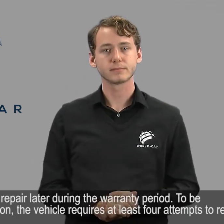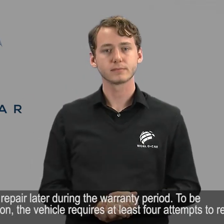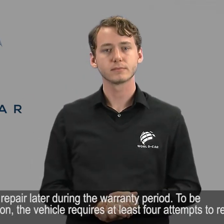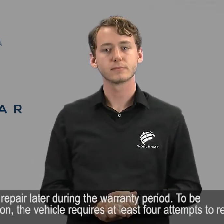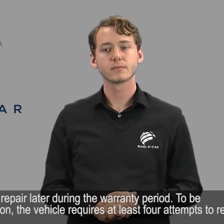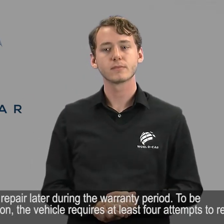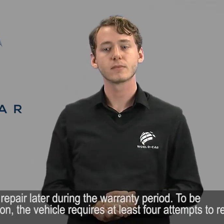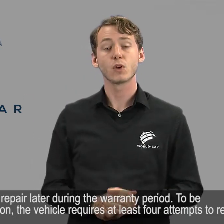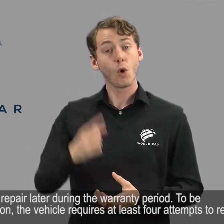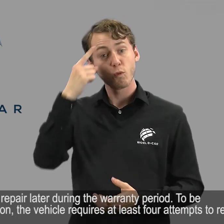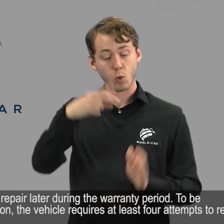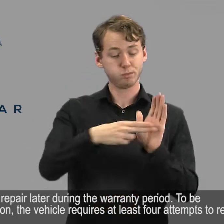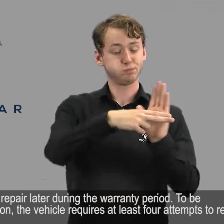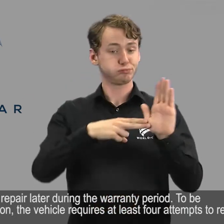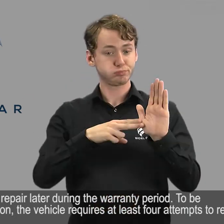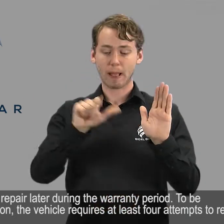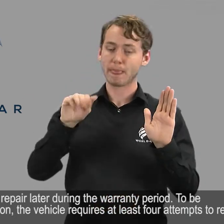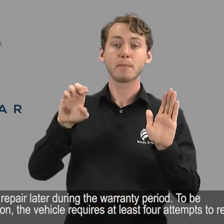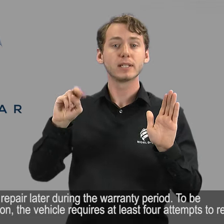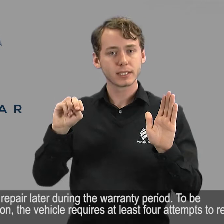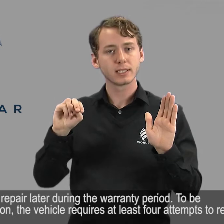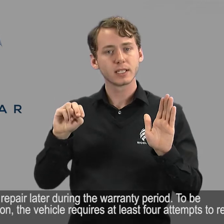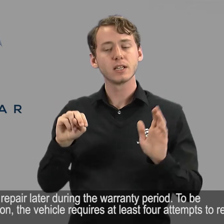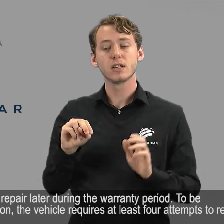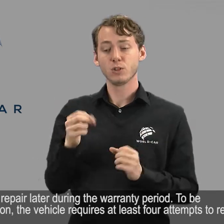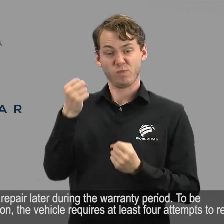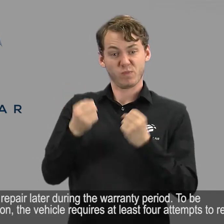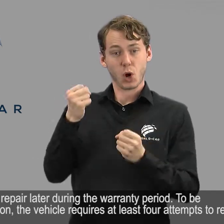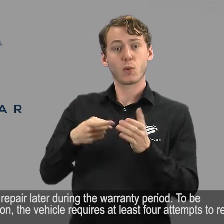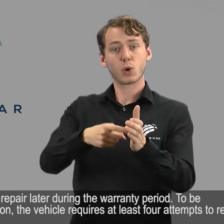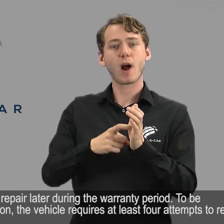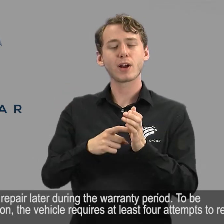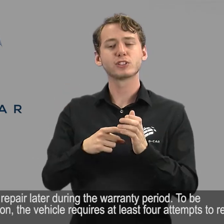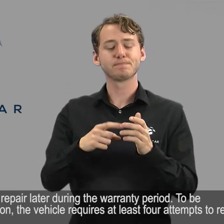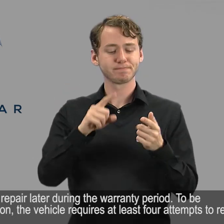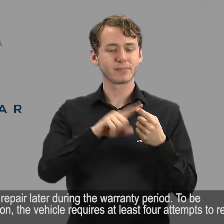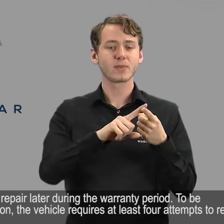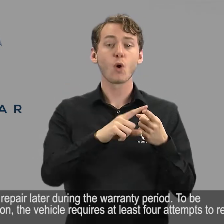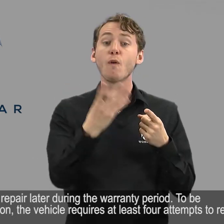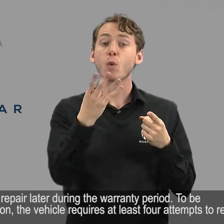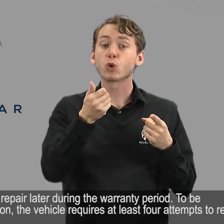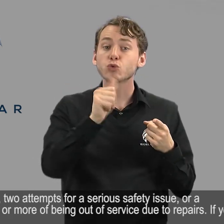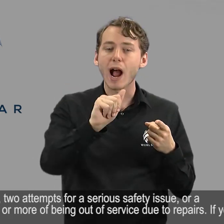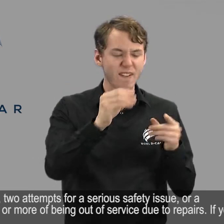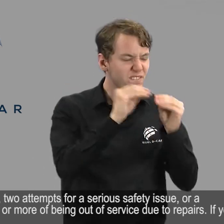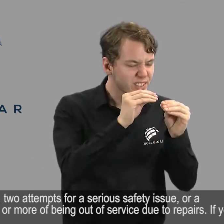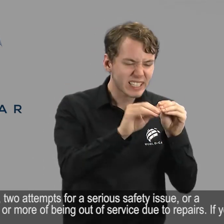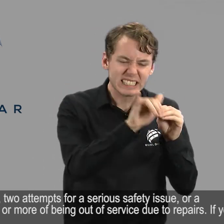To be classified as a lemon, the vehicle requires at least 4 attempts to repair the same problem,